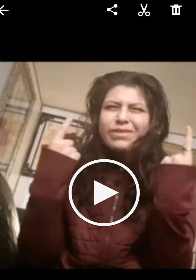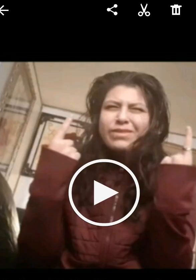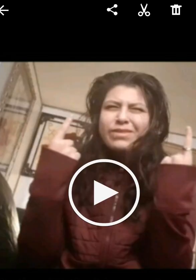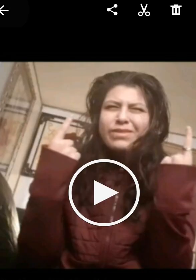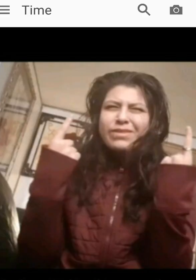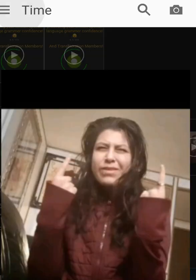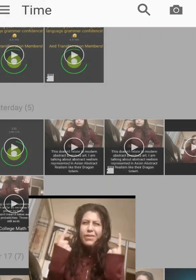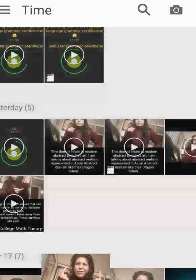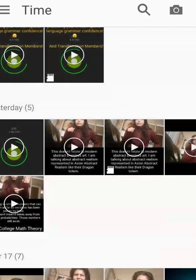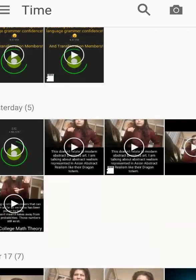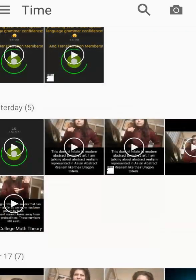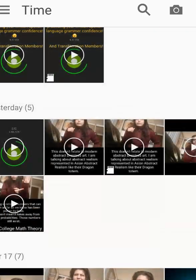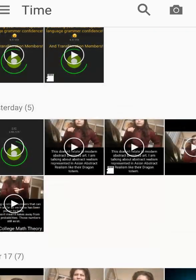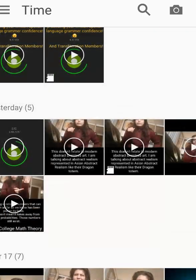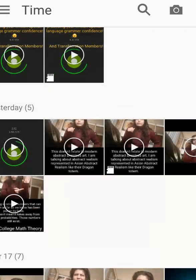Okay, so then